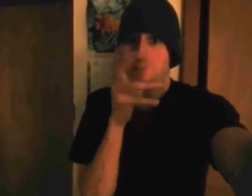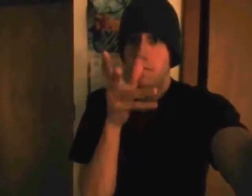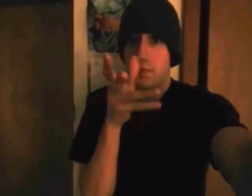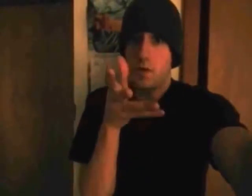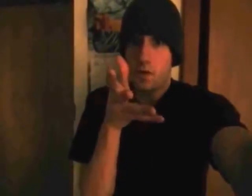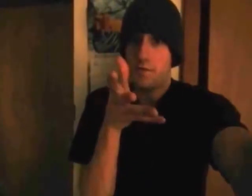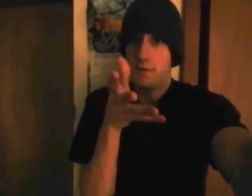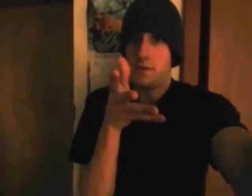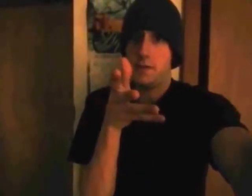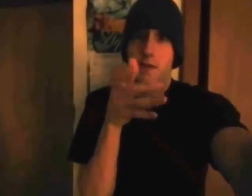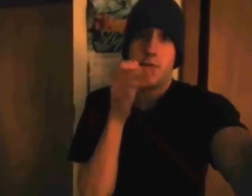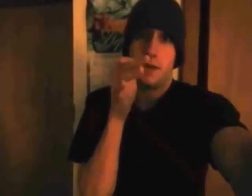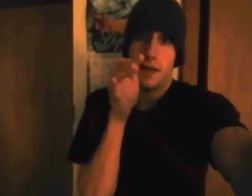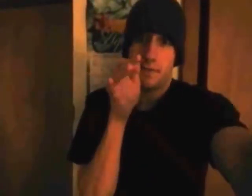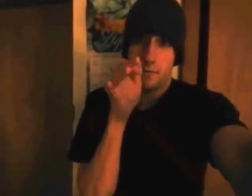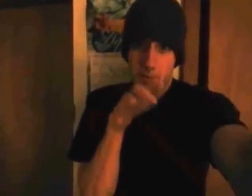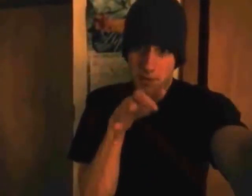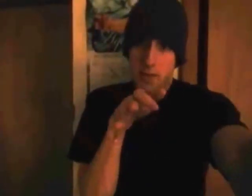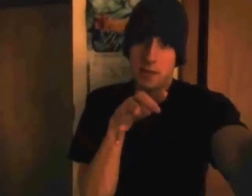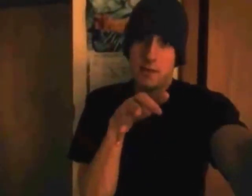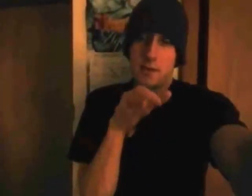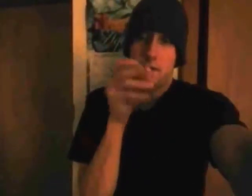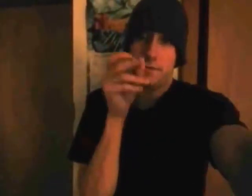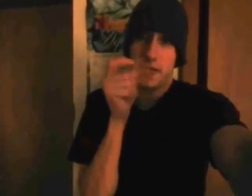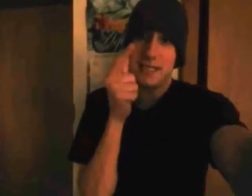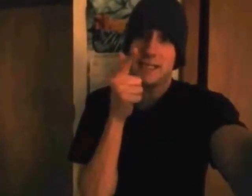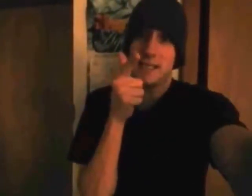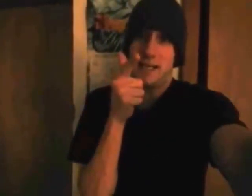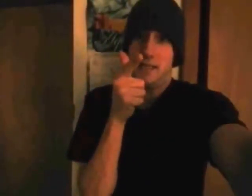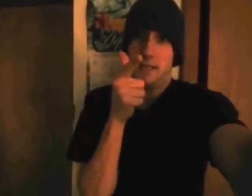the office. They're having a party, fiesta.